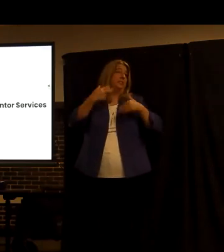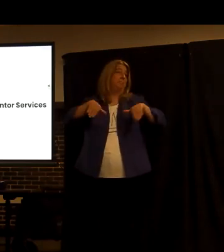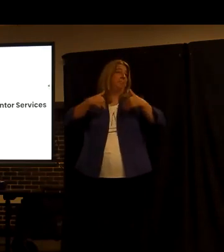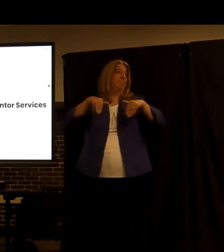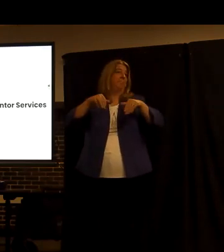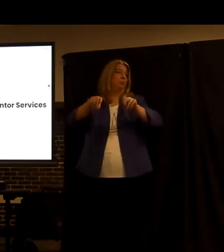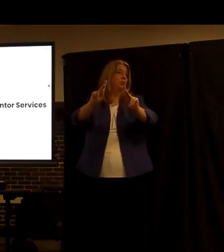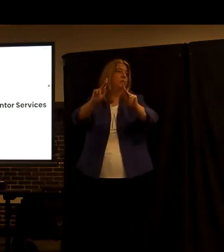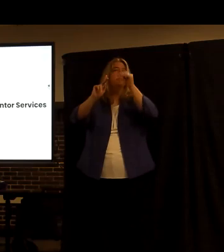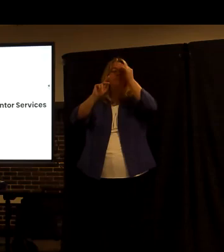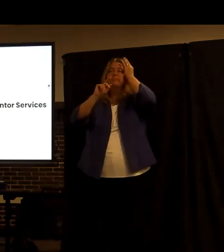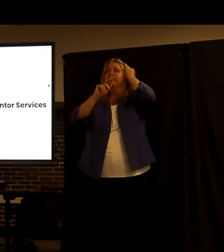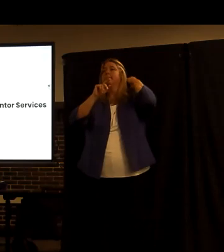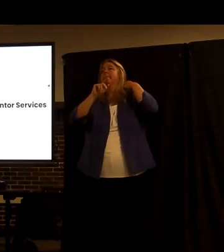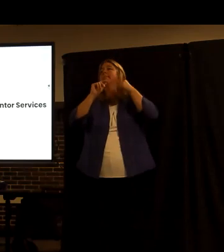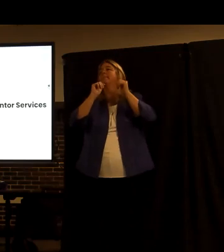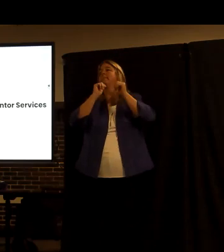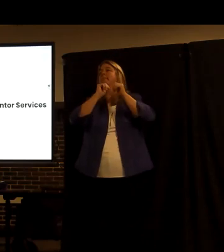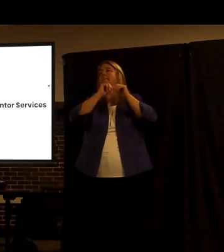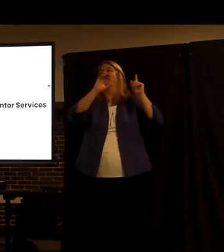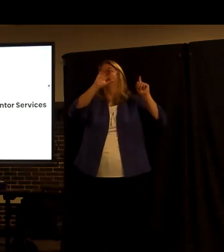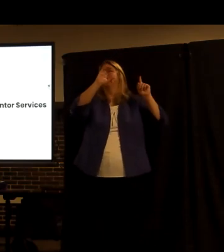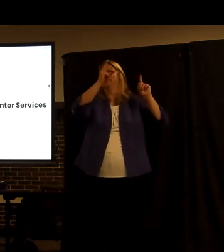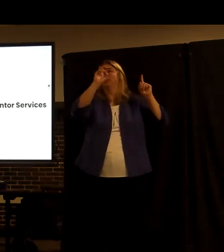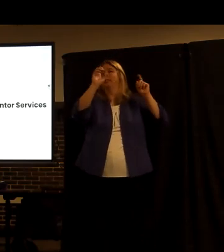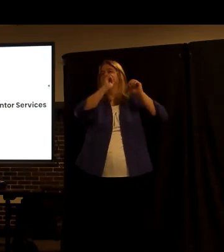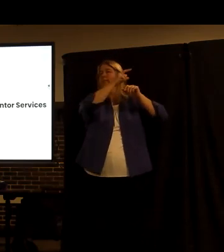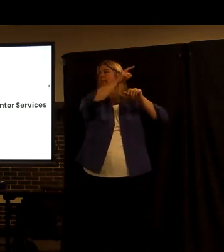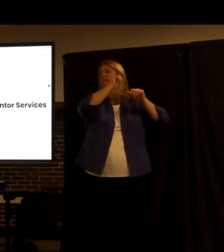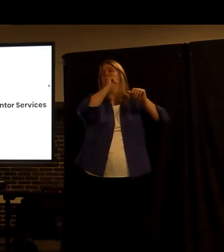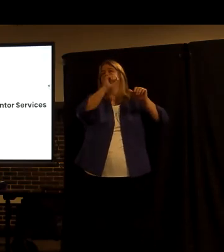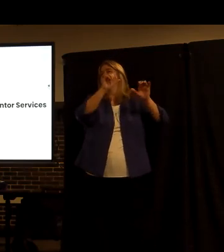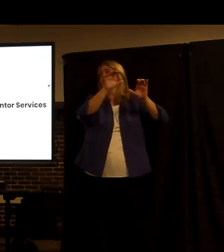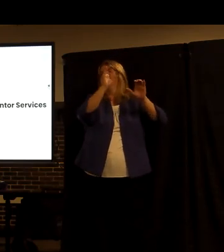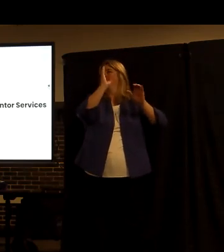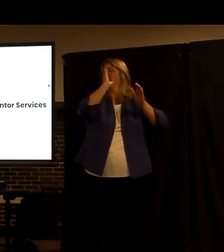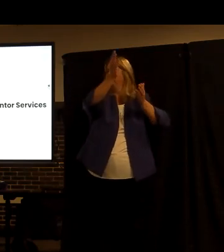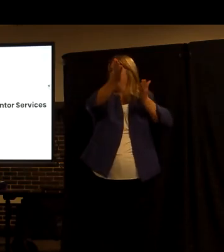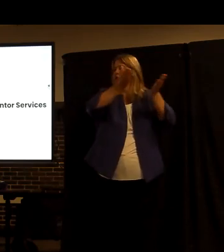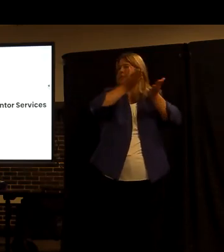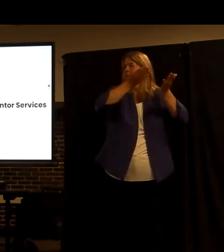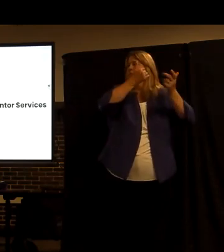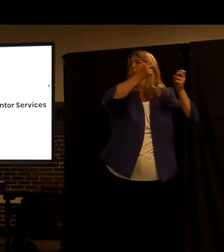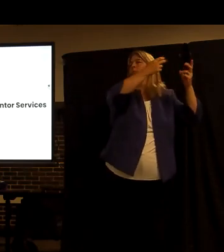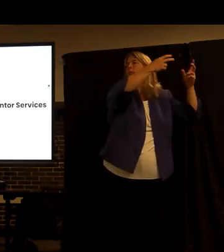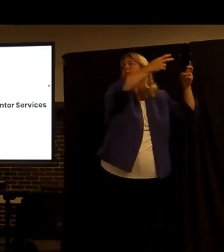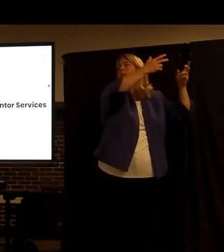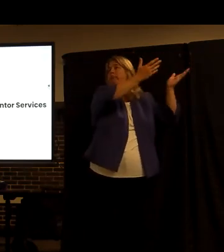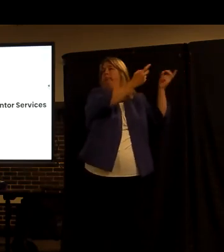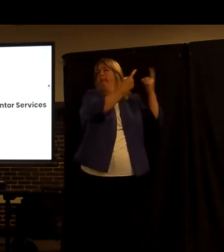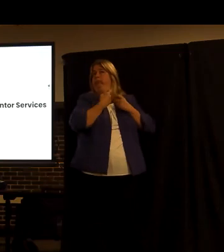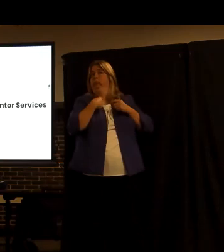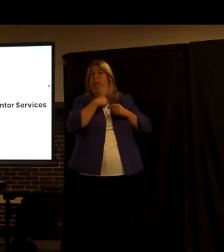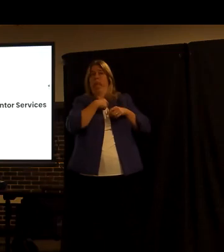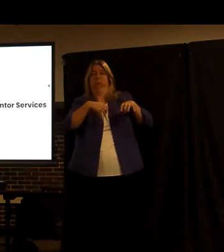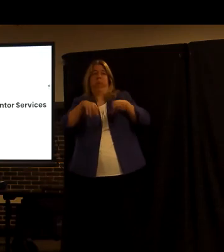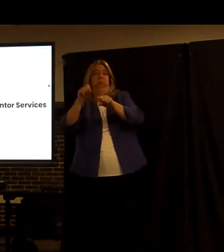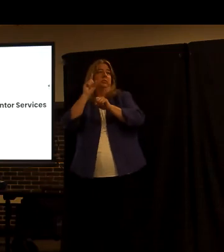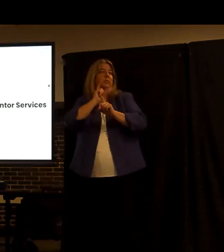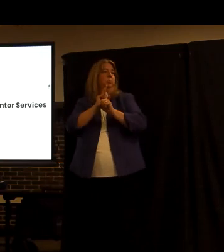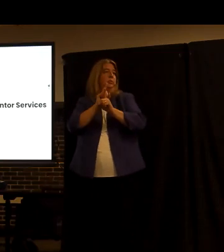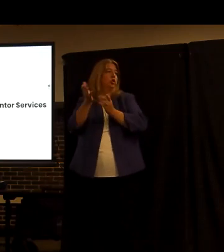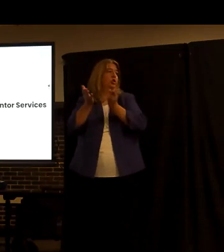Mentor Services and School Age Mentor Services, which is a great opportunity for us. The center, CDHHE,